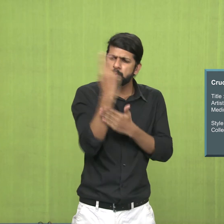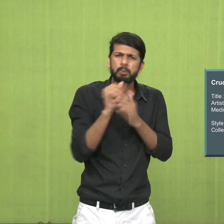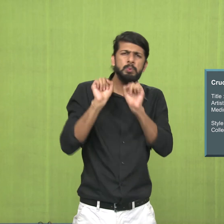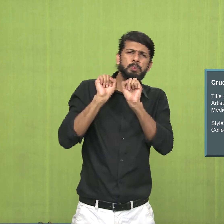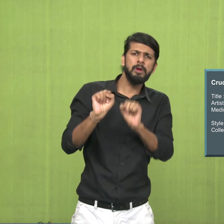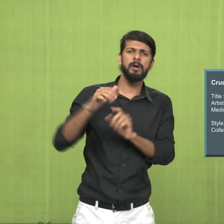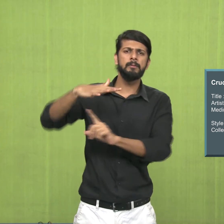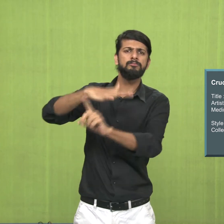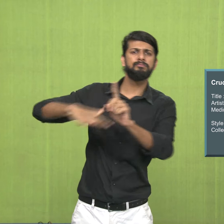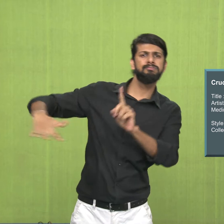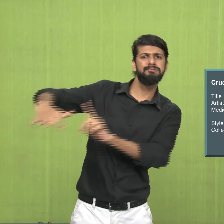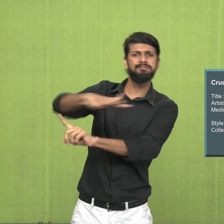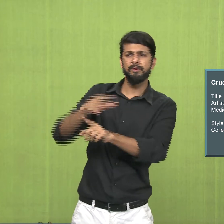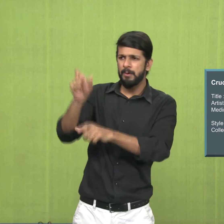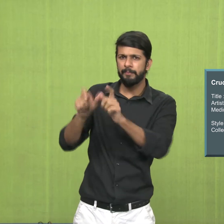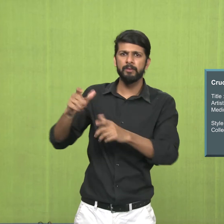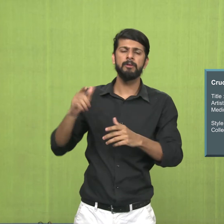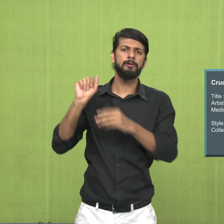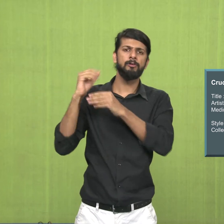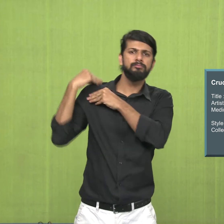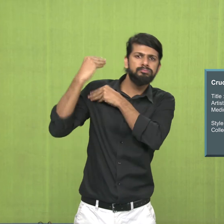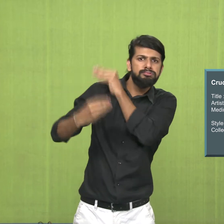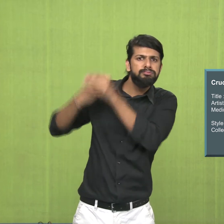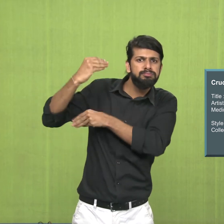The style is folk style.